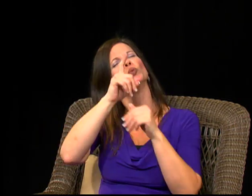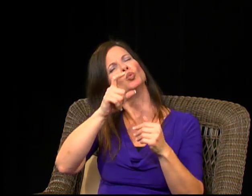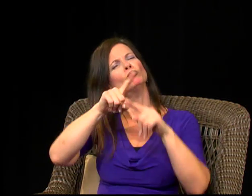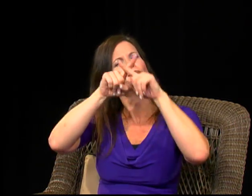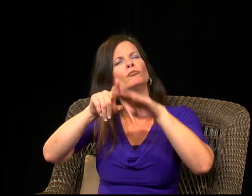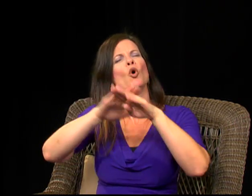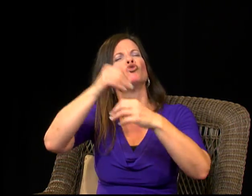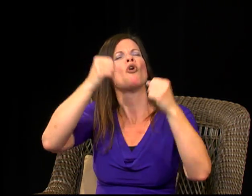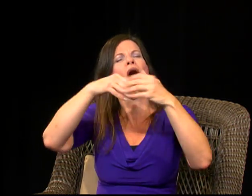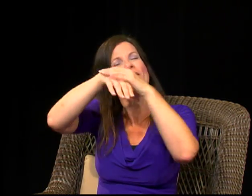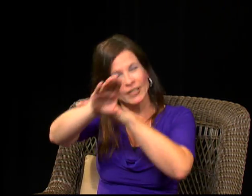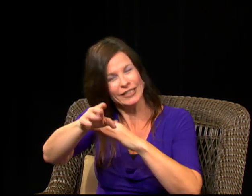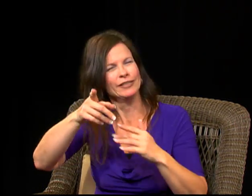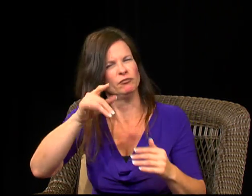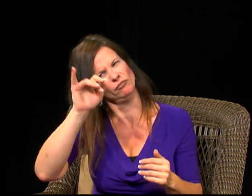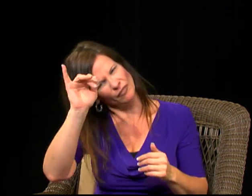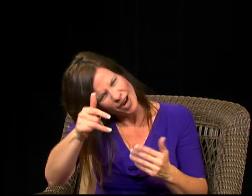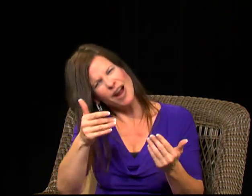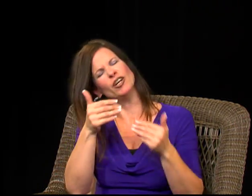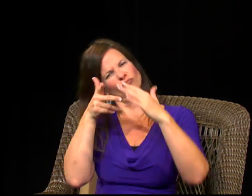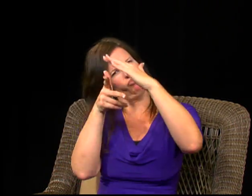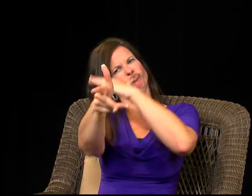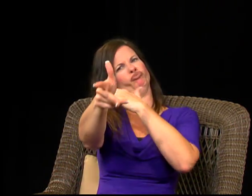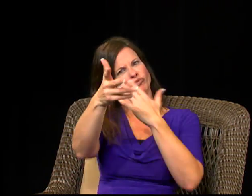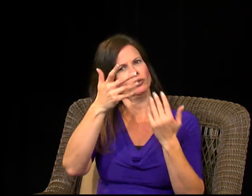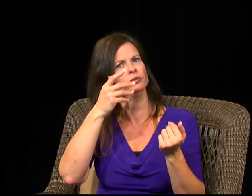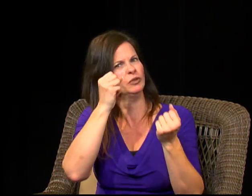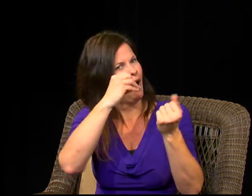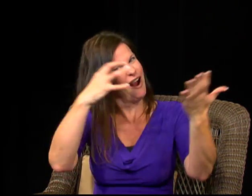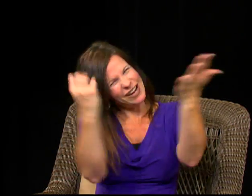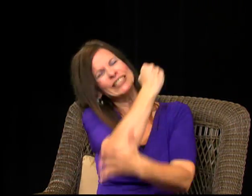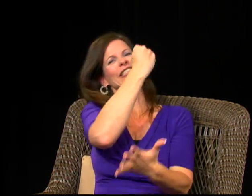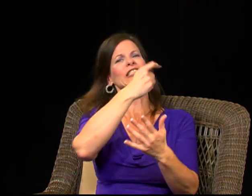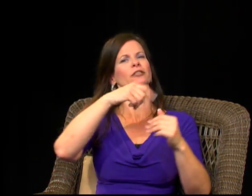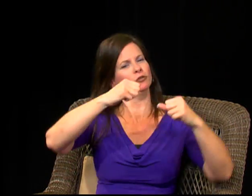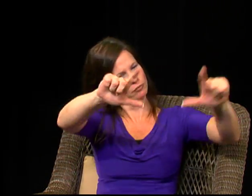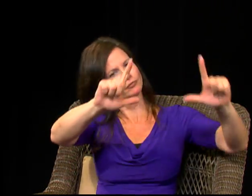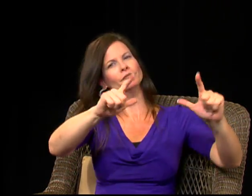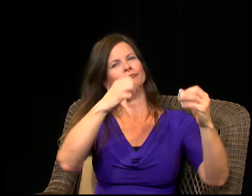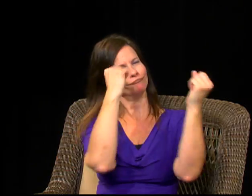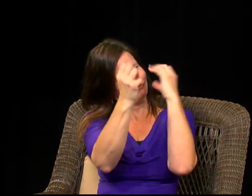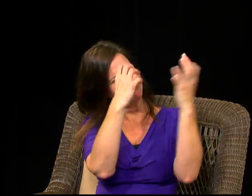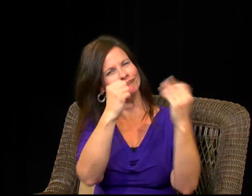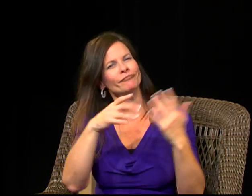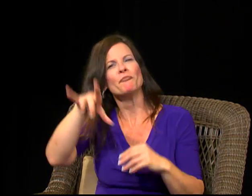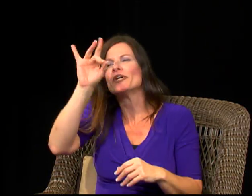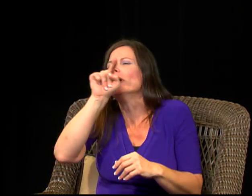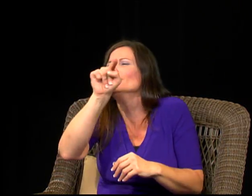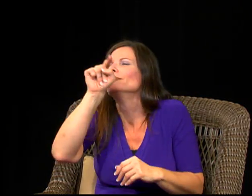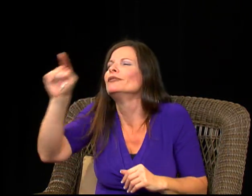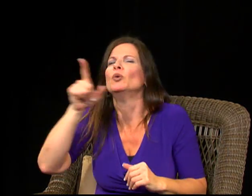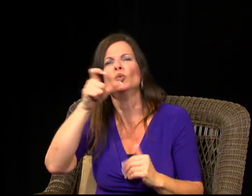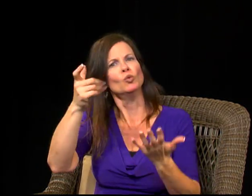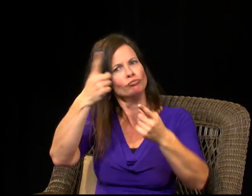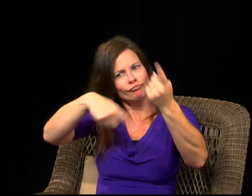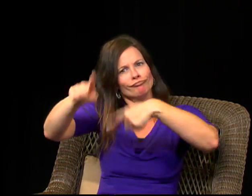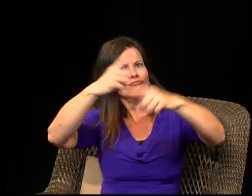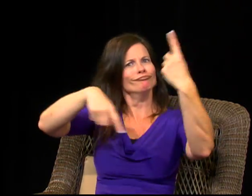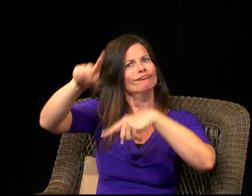being greeted in sign language. So this was a completely natural way for her to communicate, and wonderful. And I think it's a really